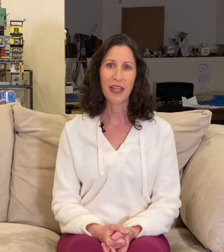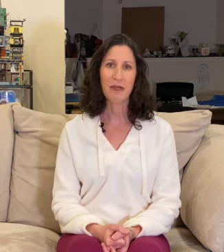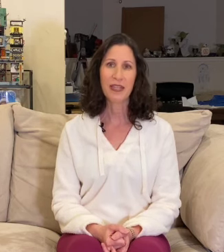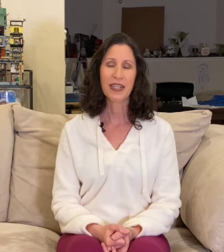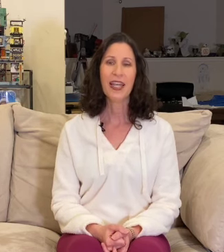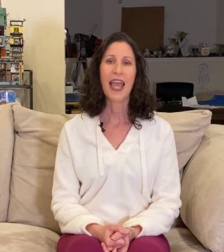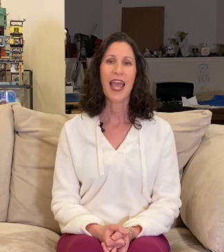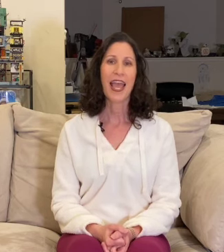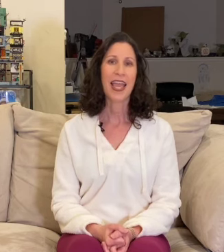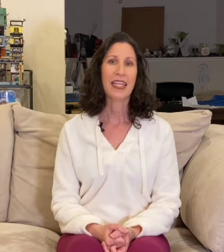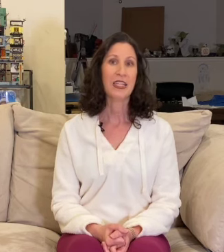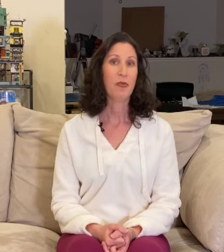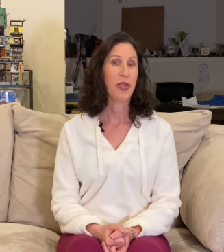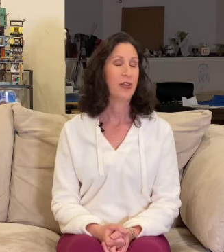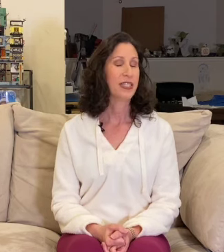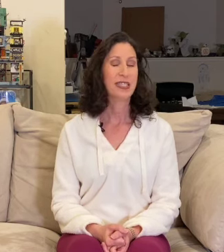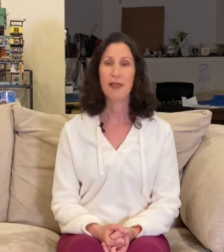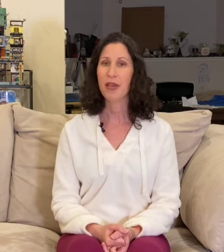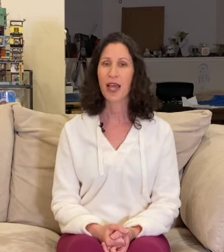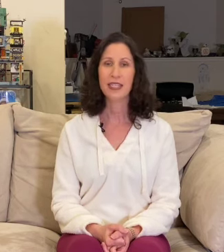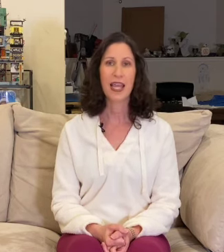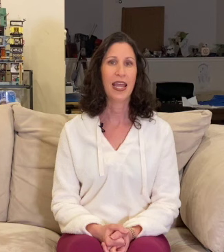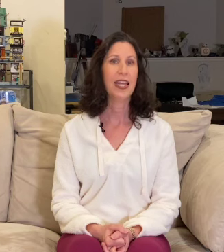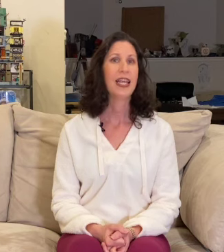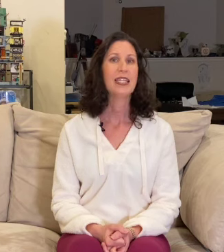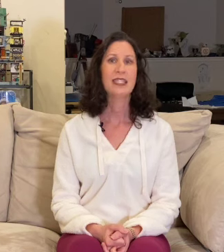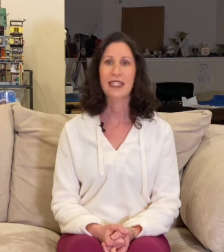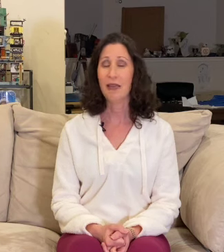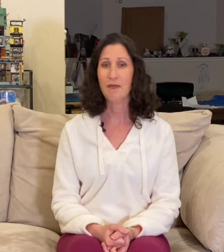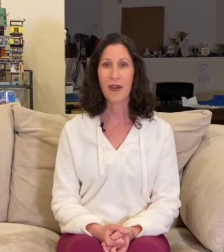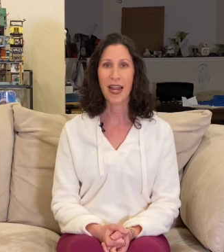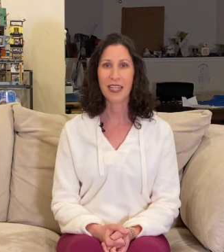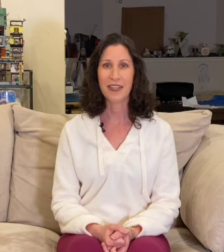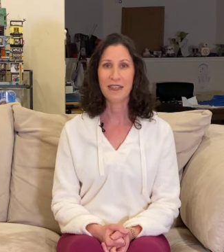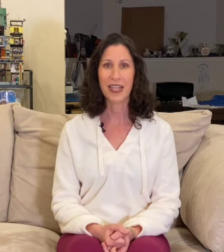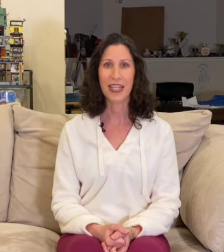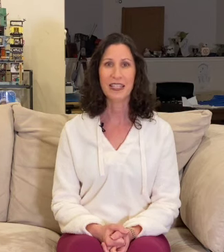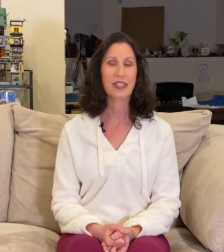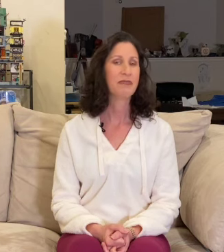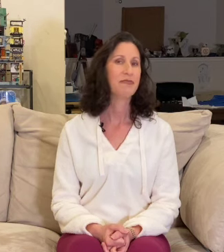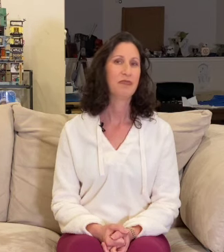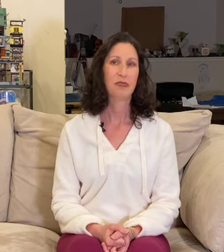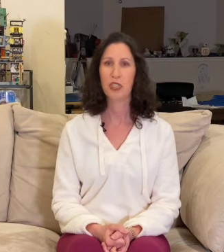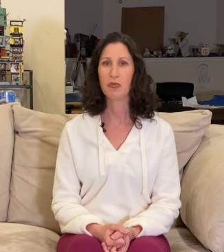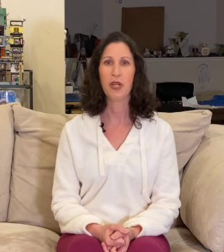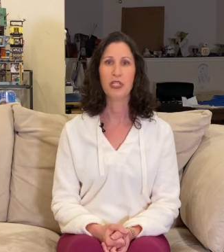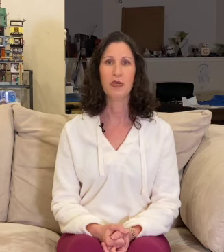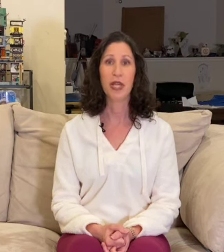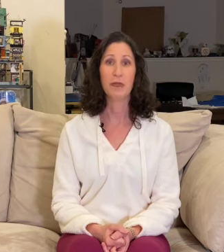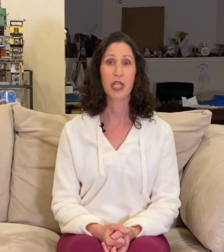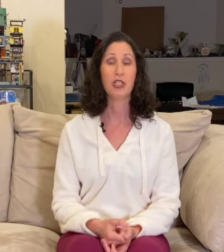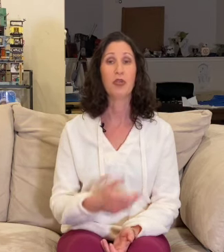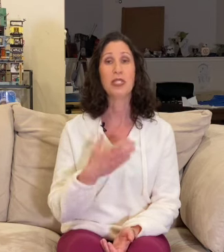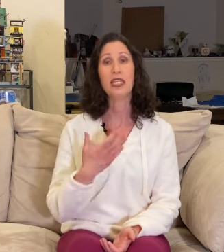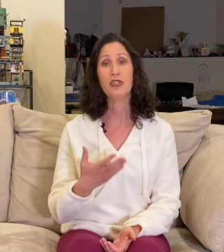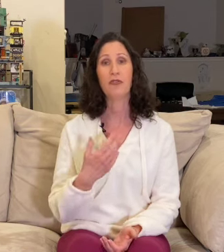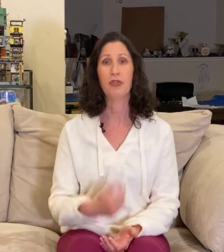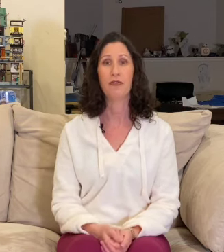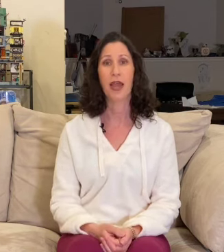name and we are the same content, same fun activities. Just wanted to do a name change so it's easier for you to find